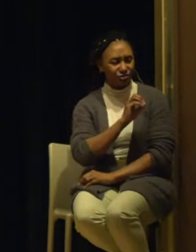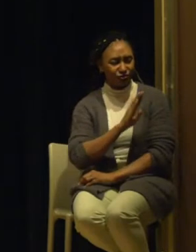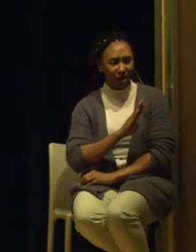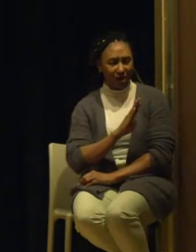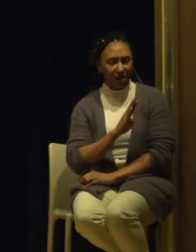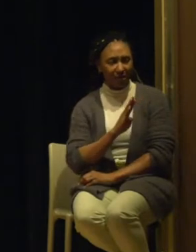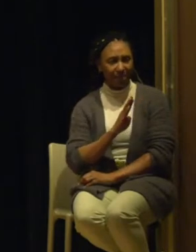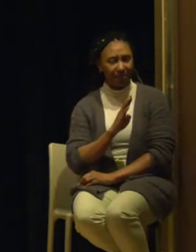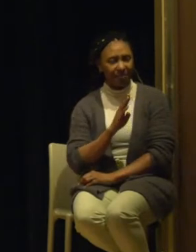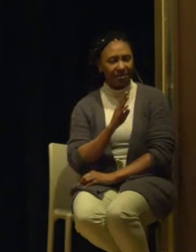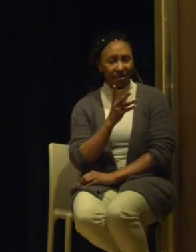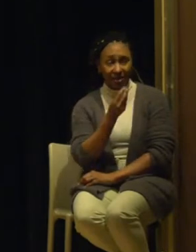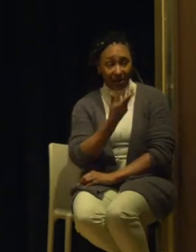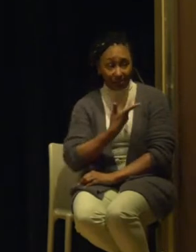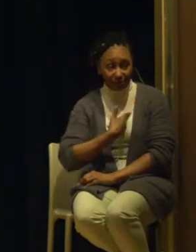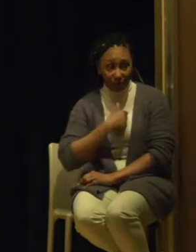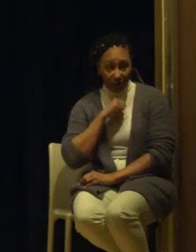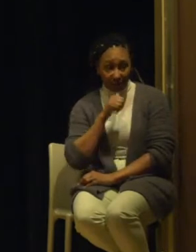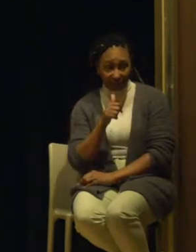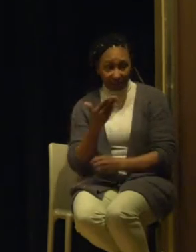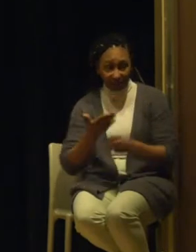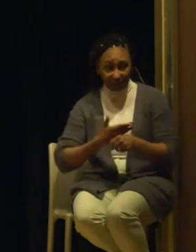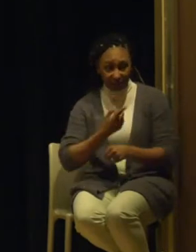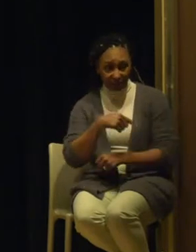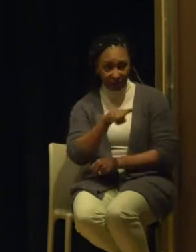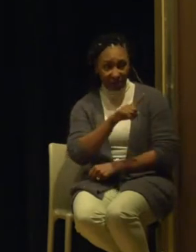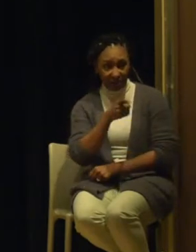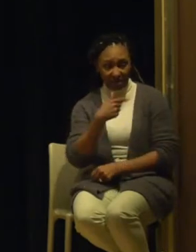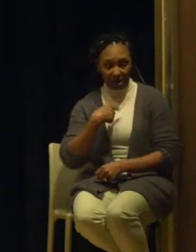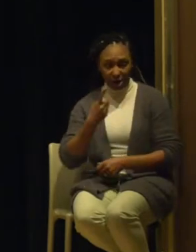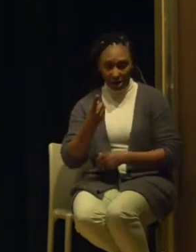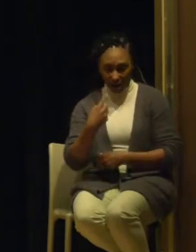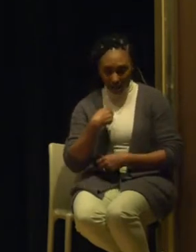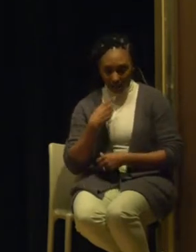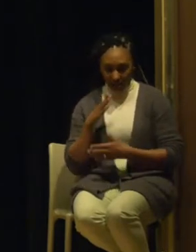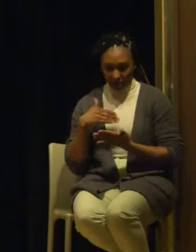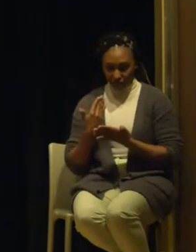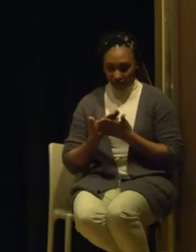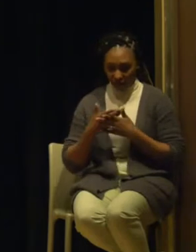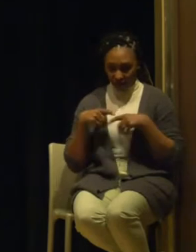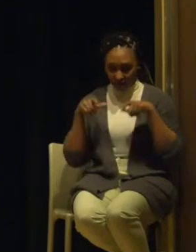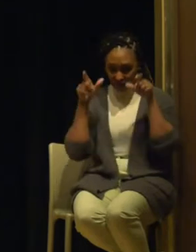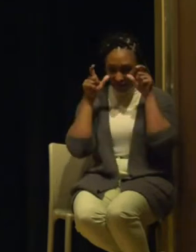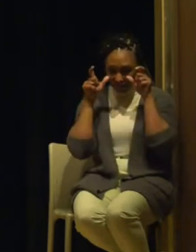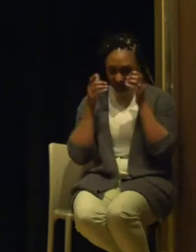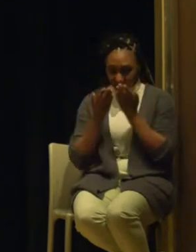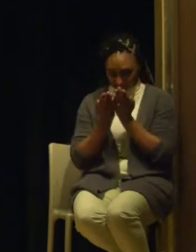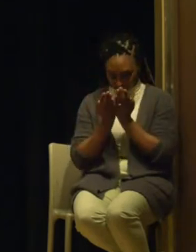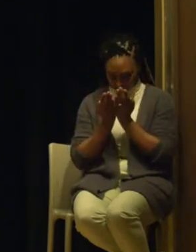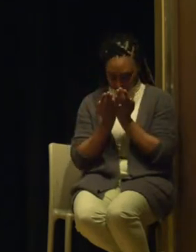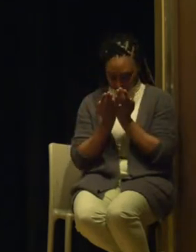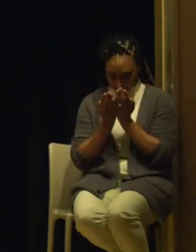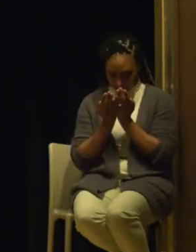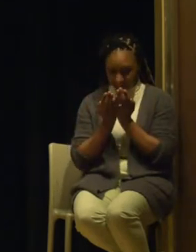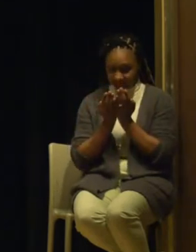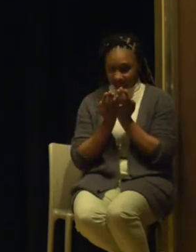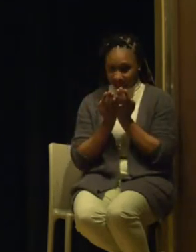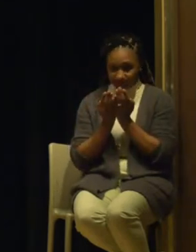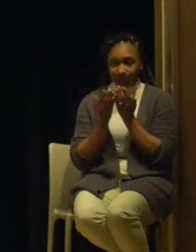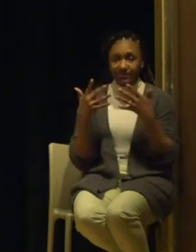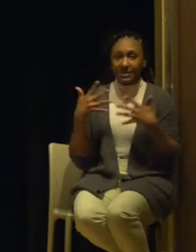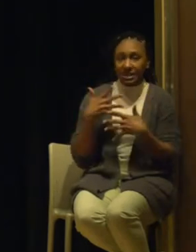can fire them. Because they're coming to meeting with sunglasses on. They're reading papers during my senior team